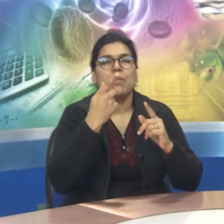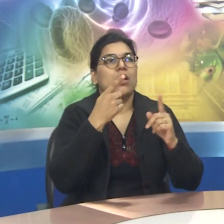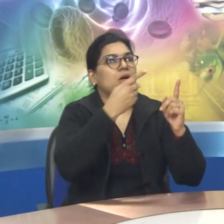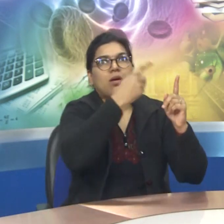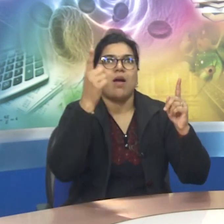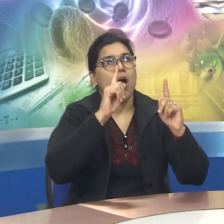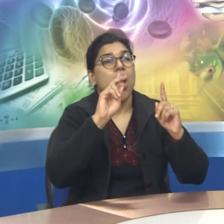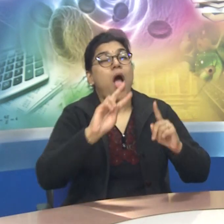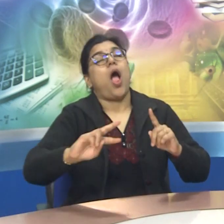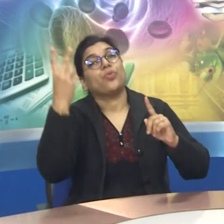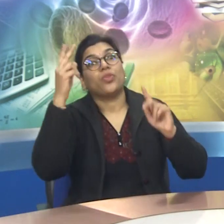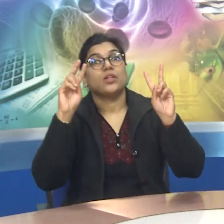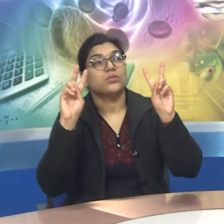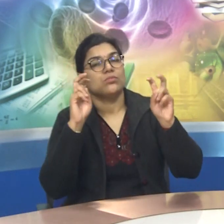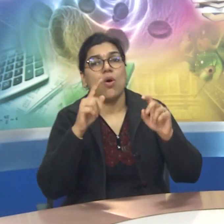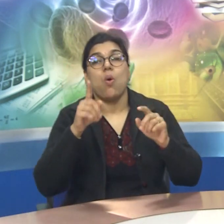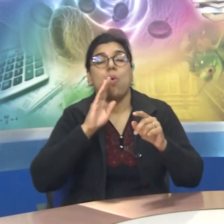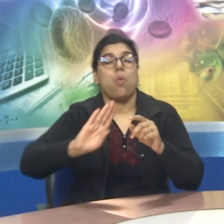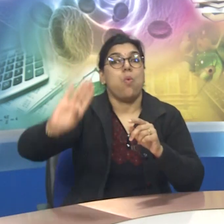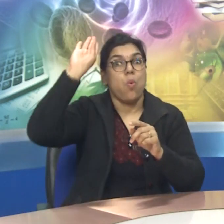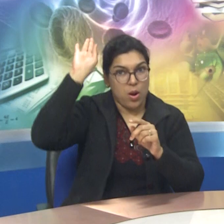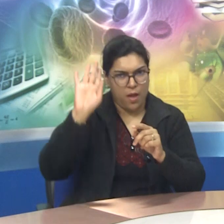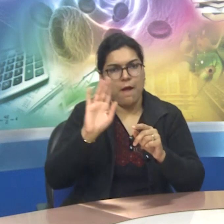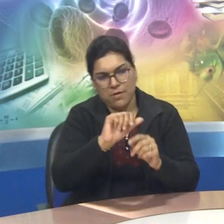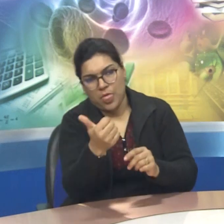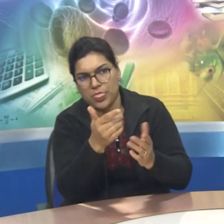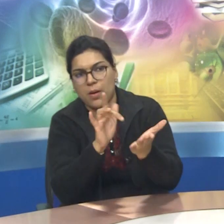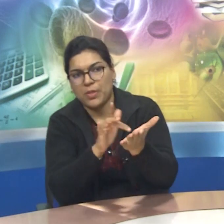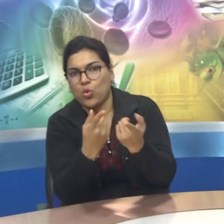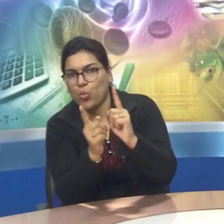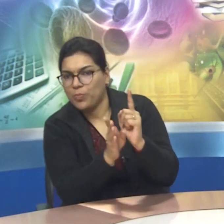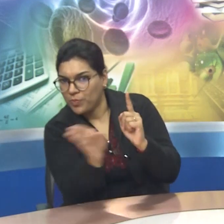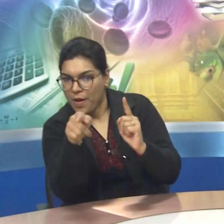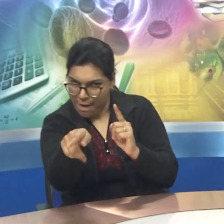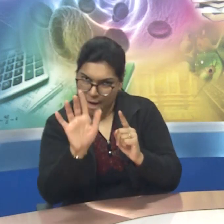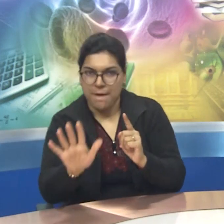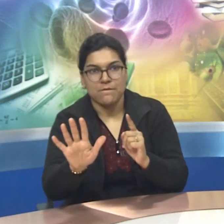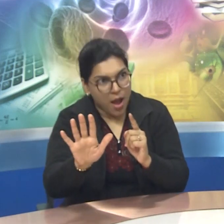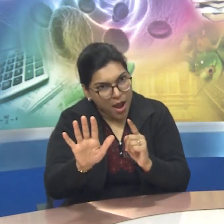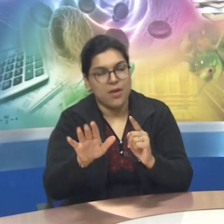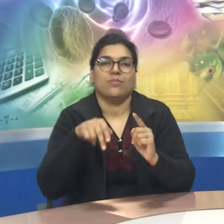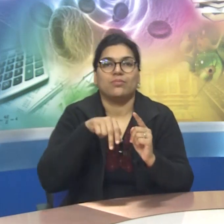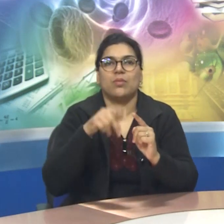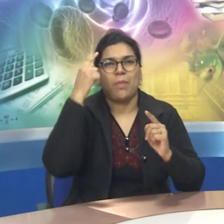The guides, along with placing tags, should enable the readers to find the books